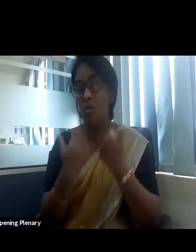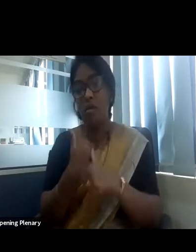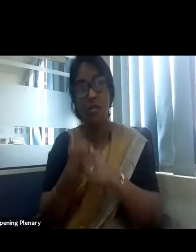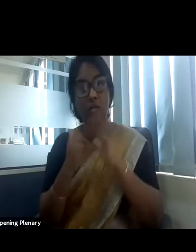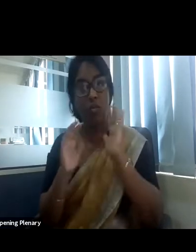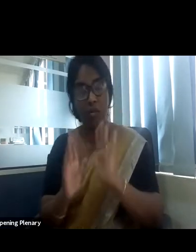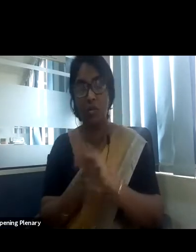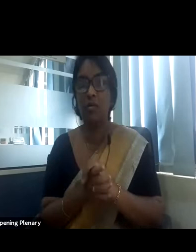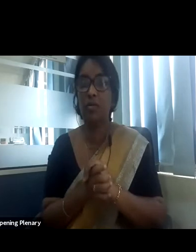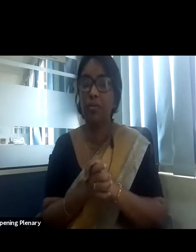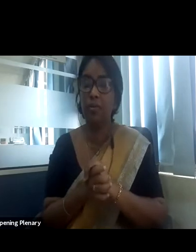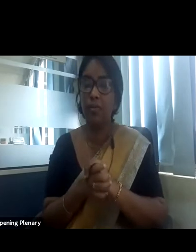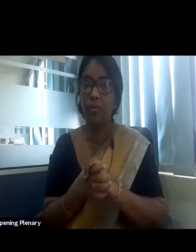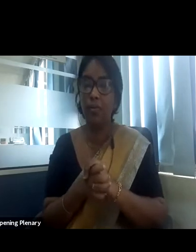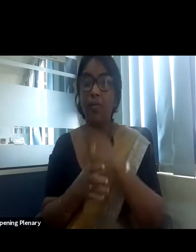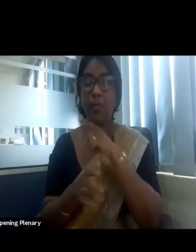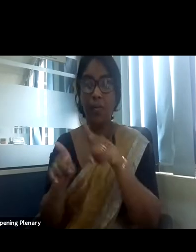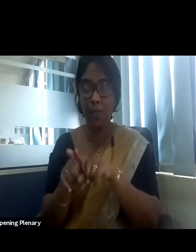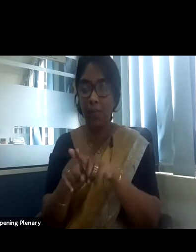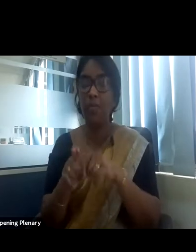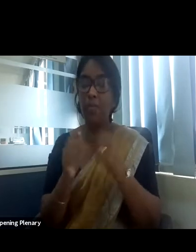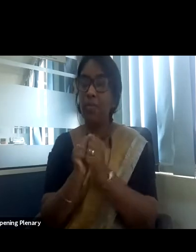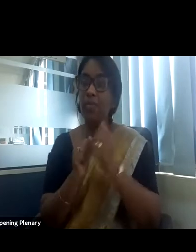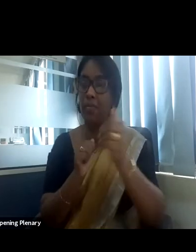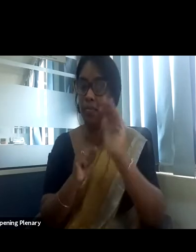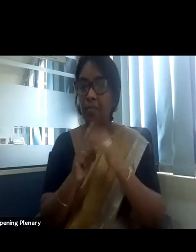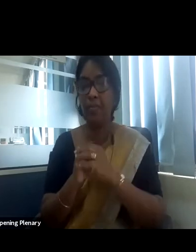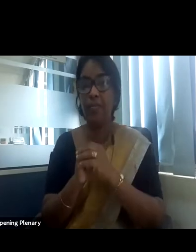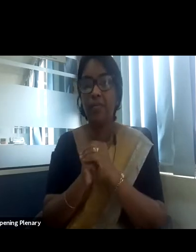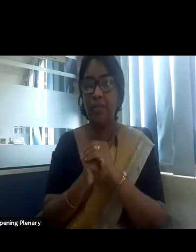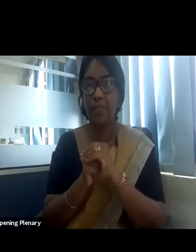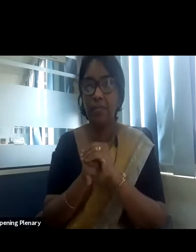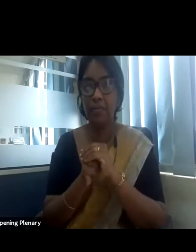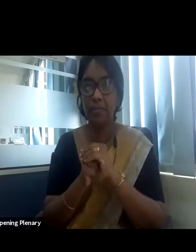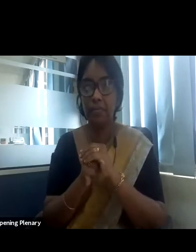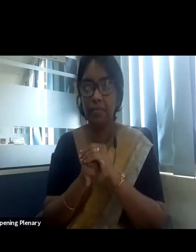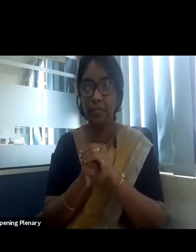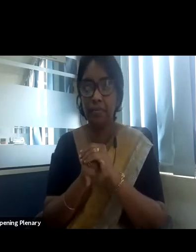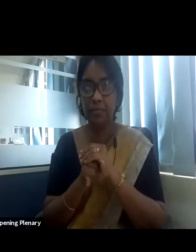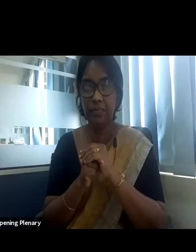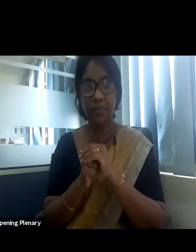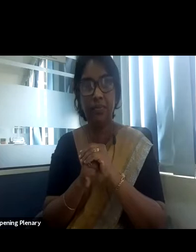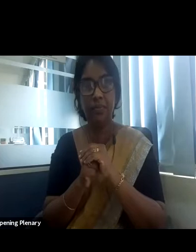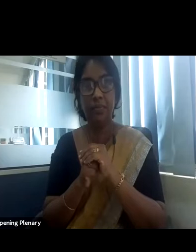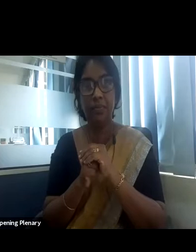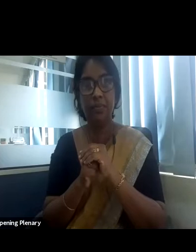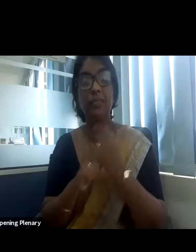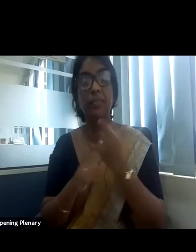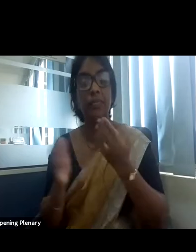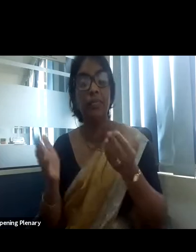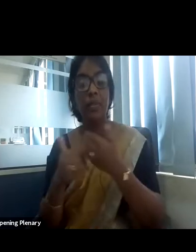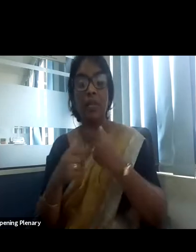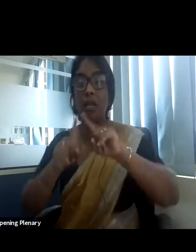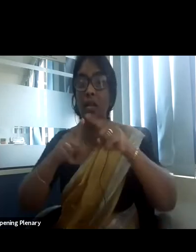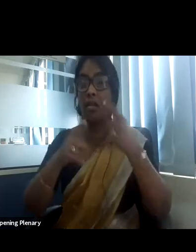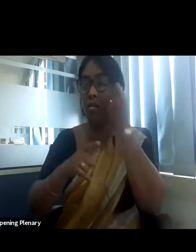that way. There are good and bad examples to learn from, but Keynesians believe that government interventions can address